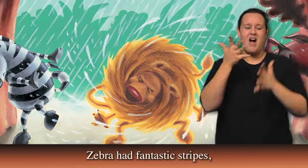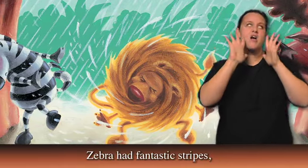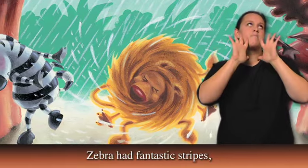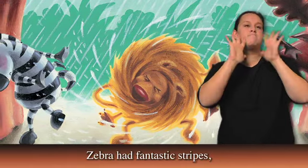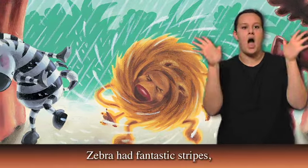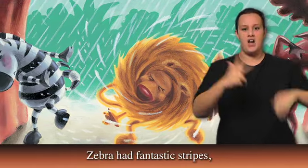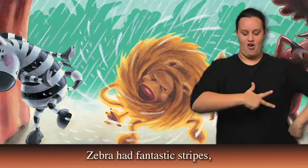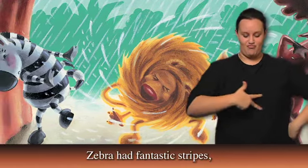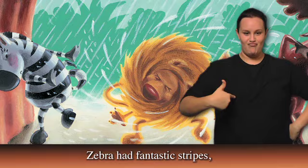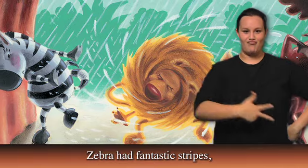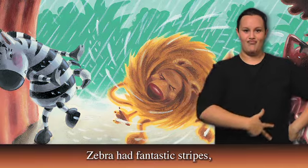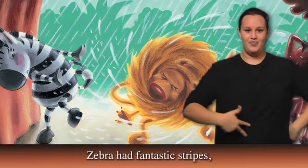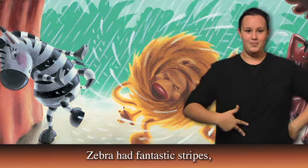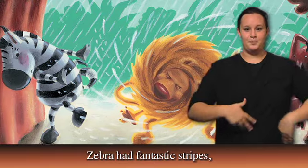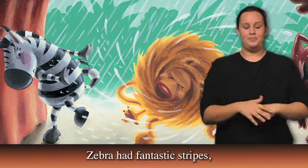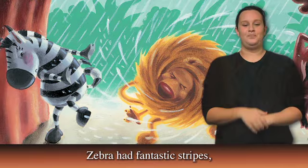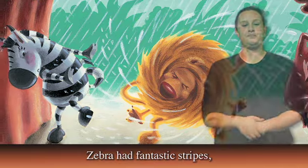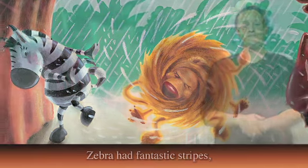fantastic stripes